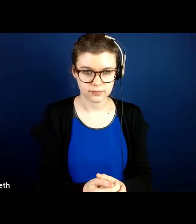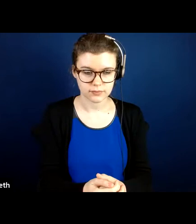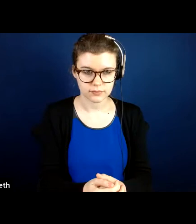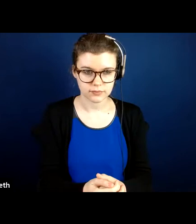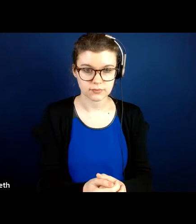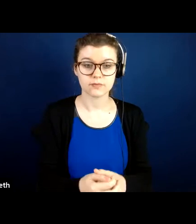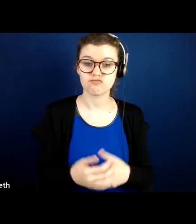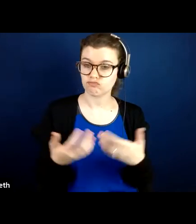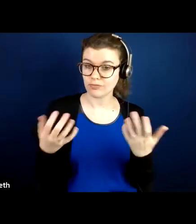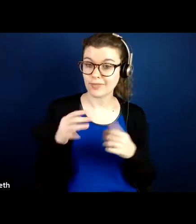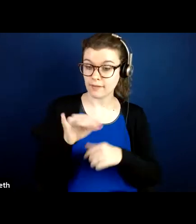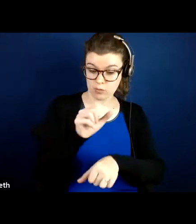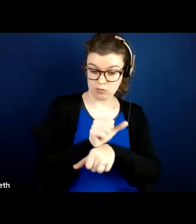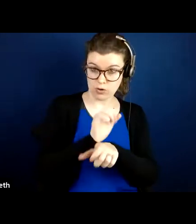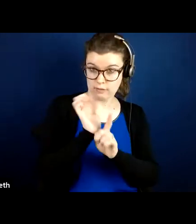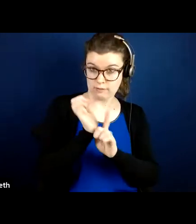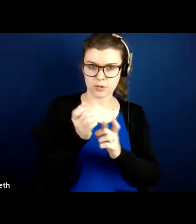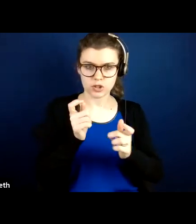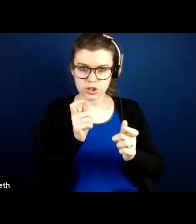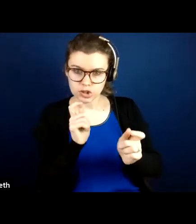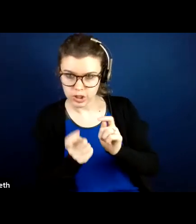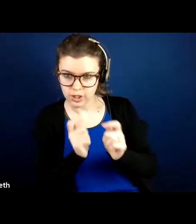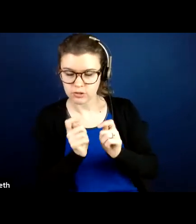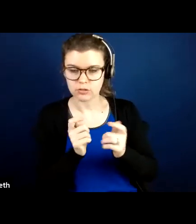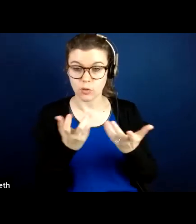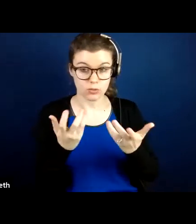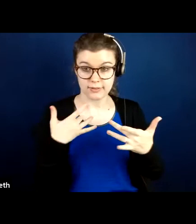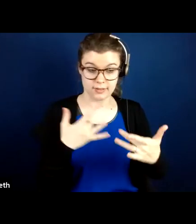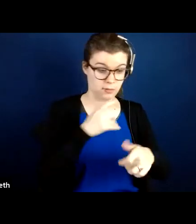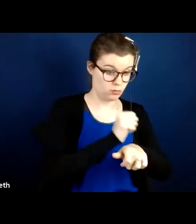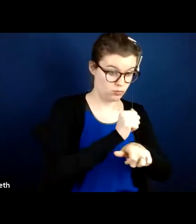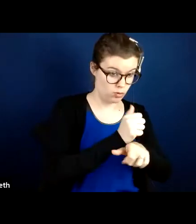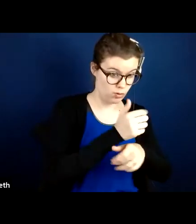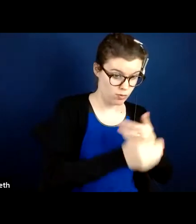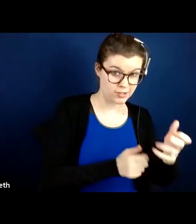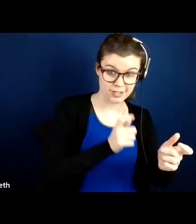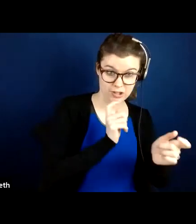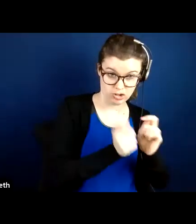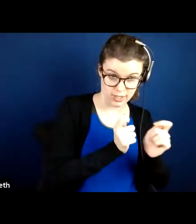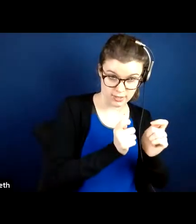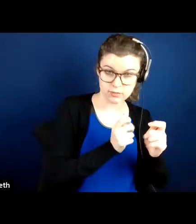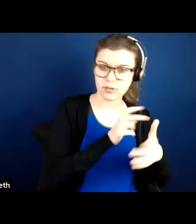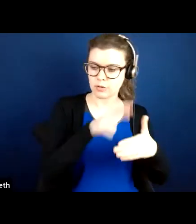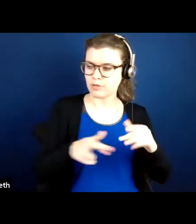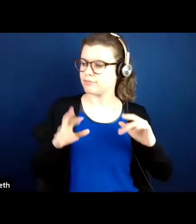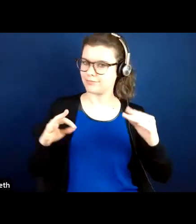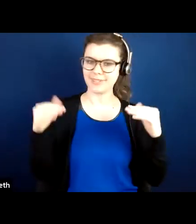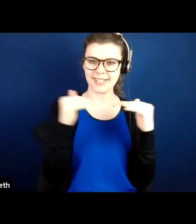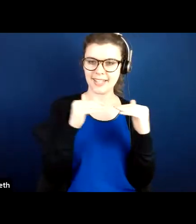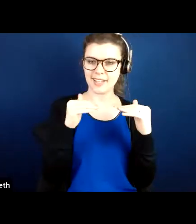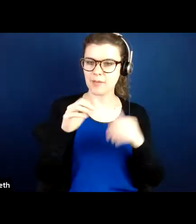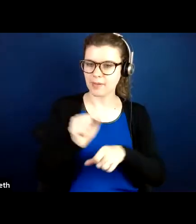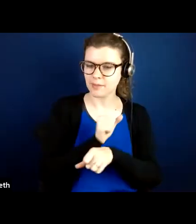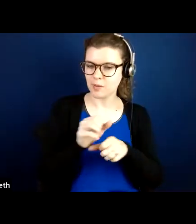Any change in the work environment or in the way things are usually done that results in an equal employment opportunity for